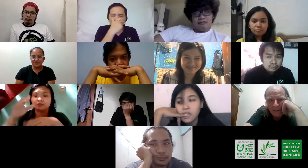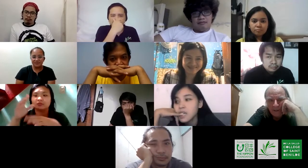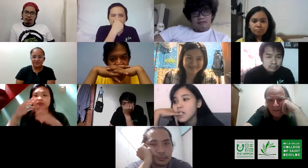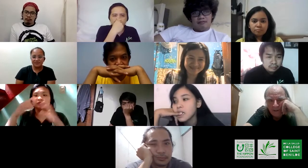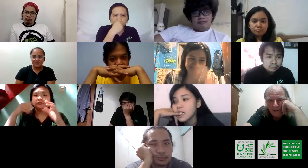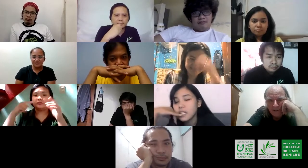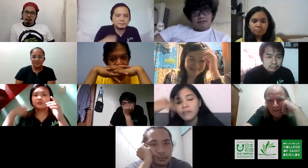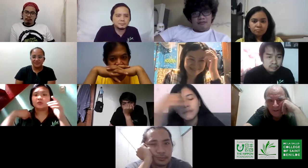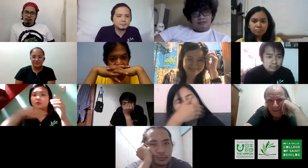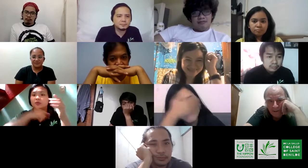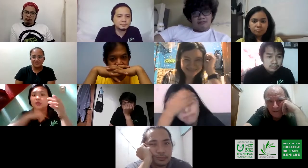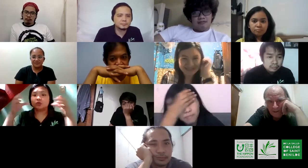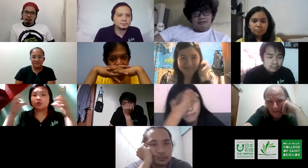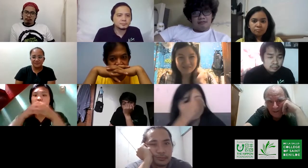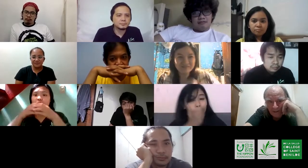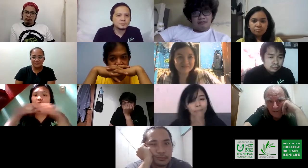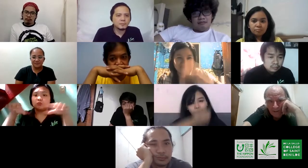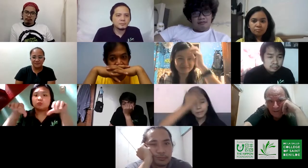You're saying?